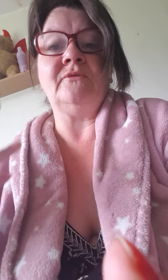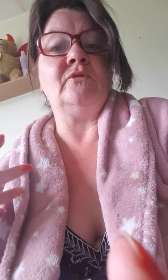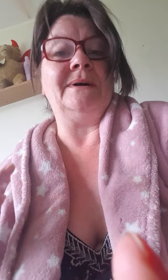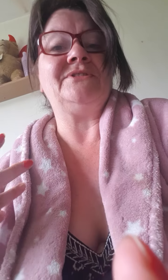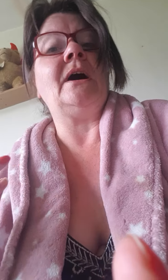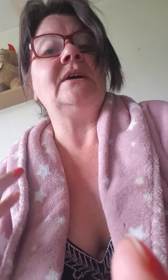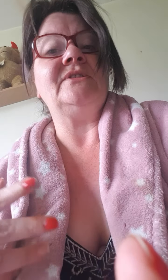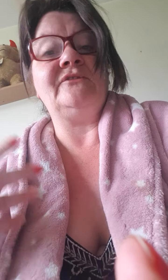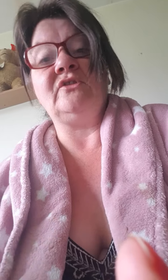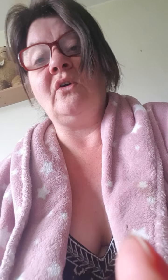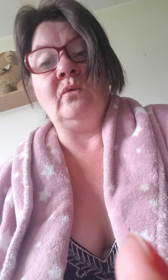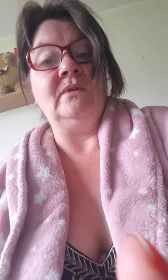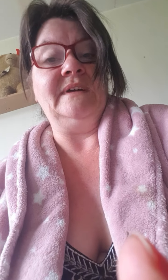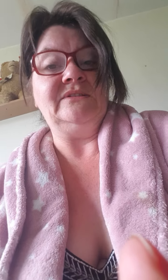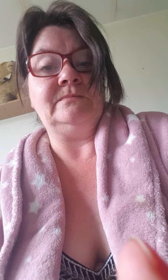with all my signs. I forgot all of it.